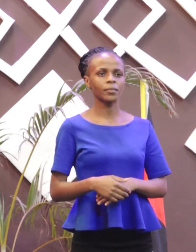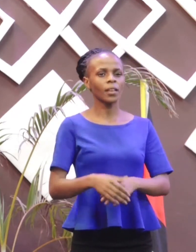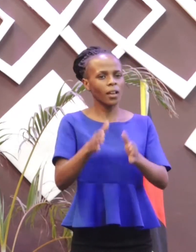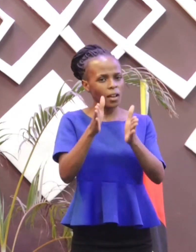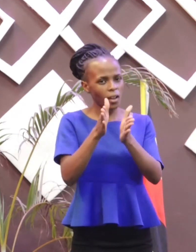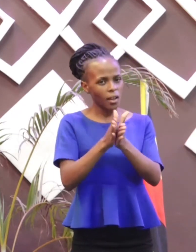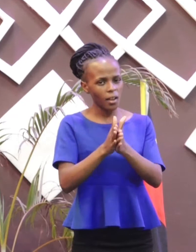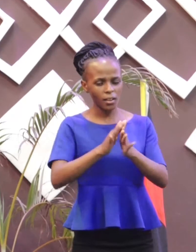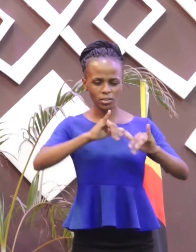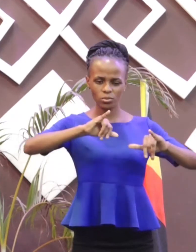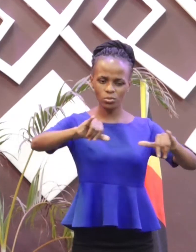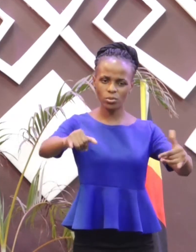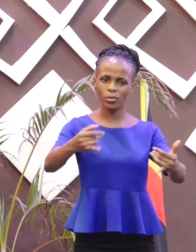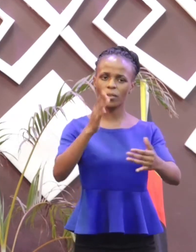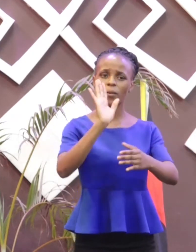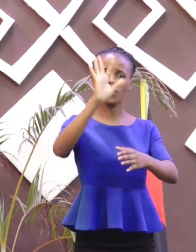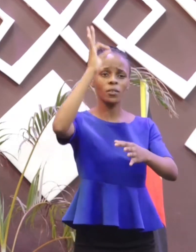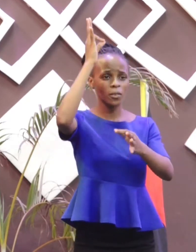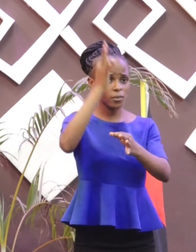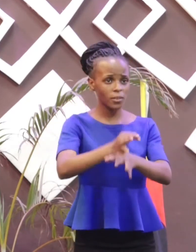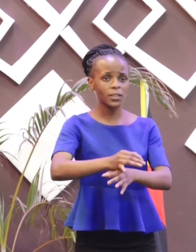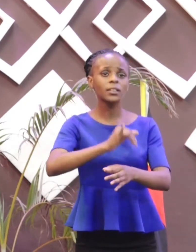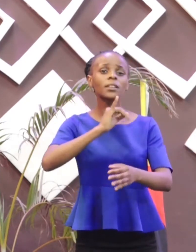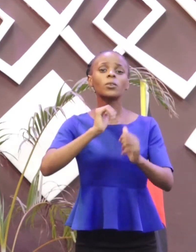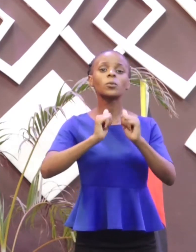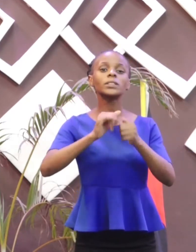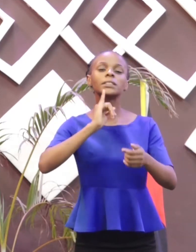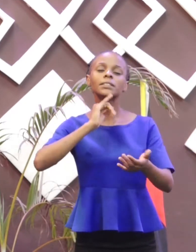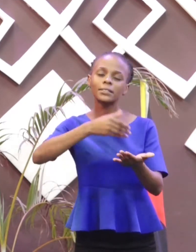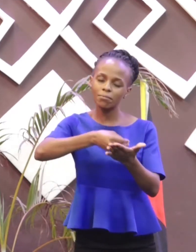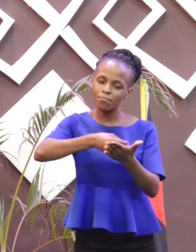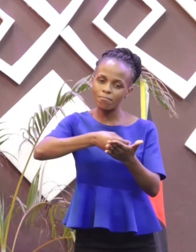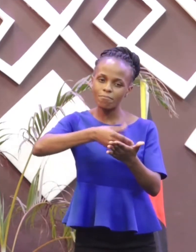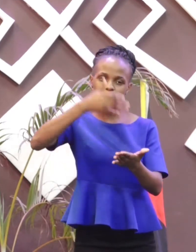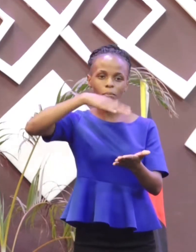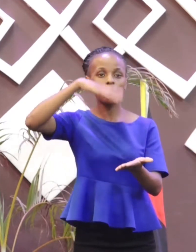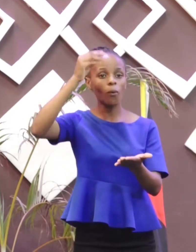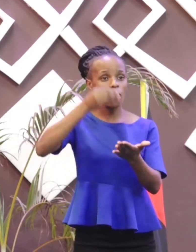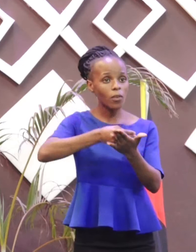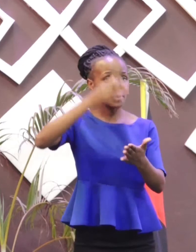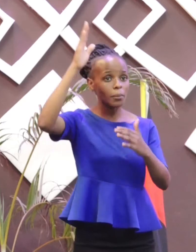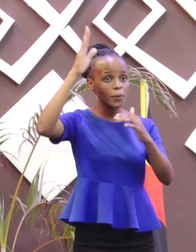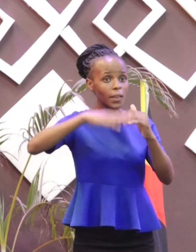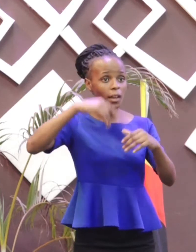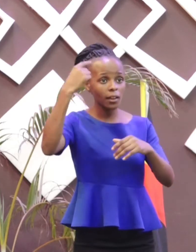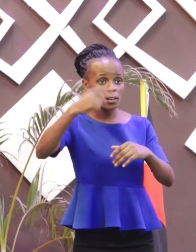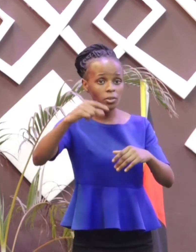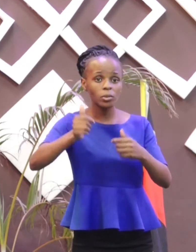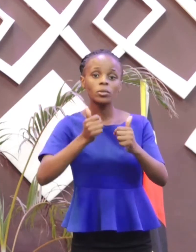Okugezesebwa kw'okukkiriza kwammwe okusinga omuwendo ezzaabwe gwawo Niwankuba denge gezesebwa